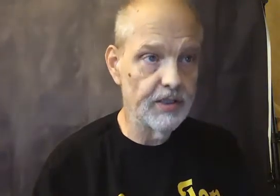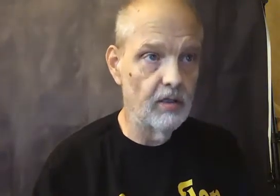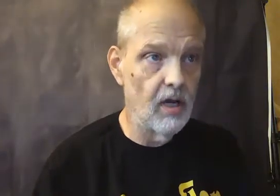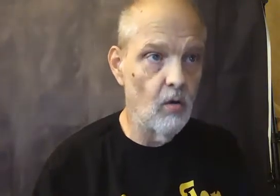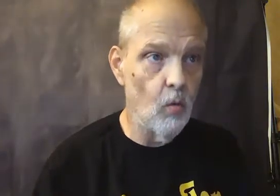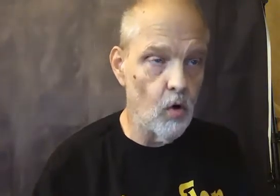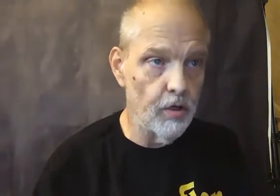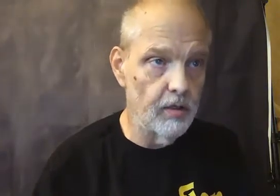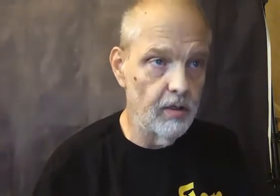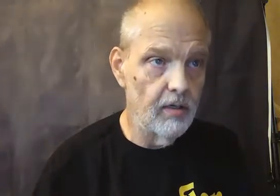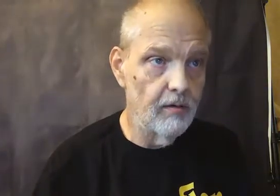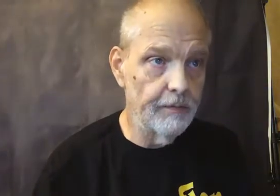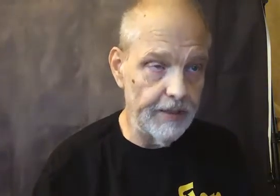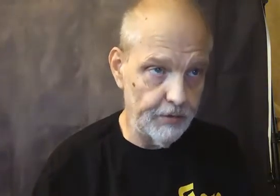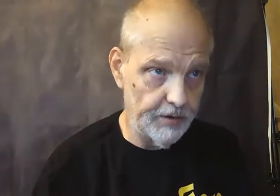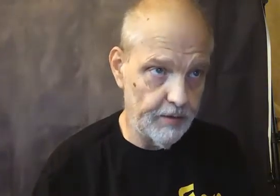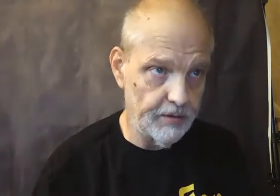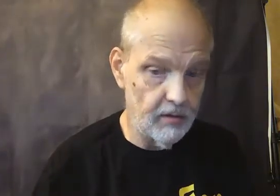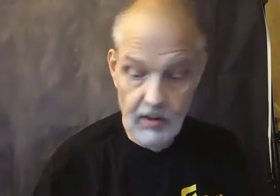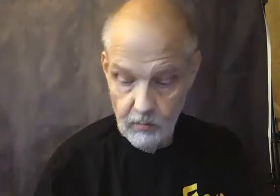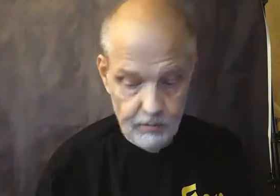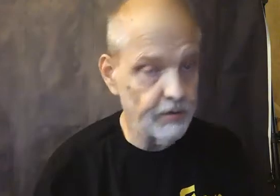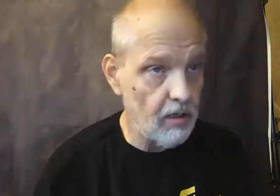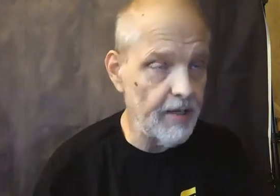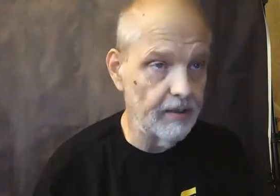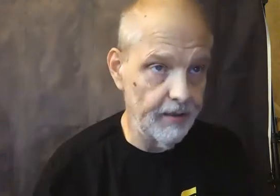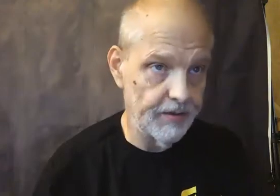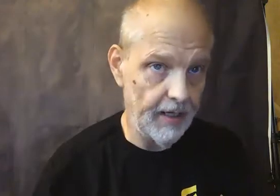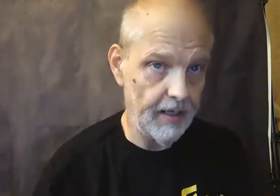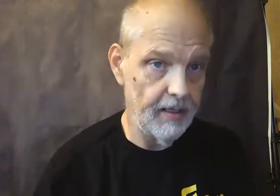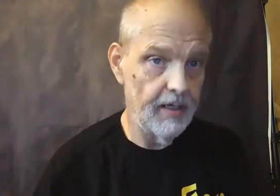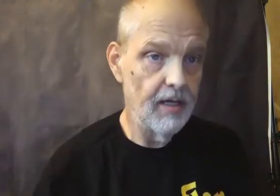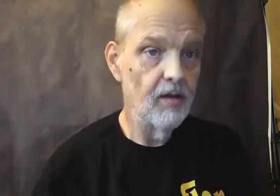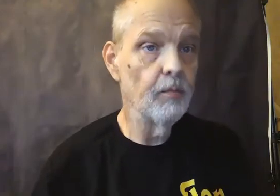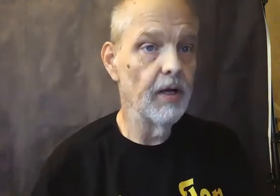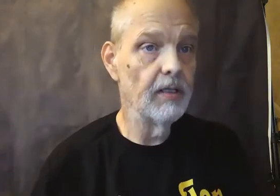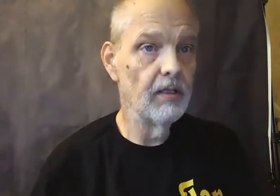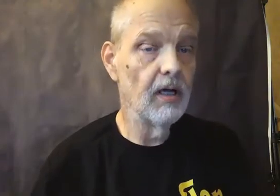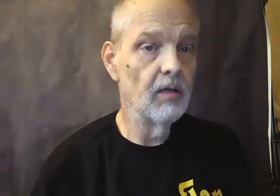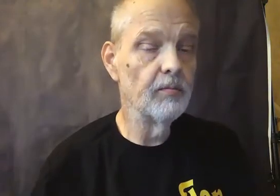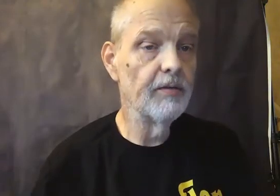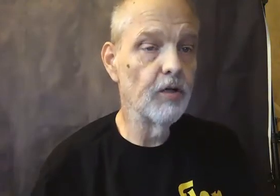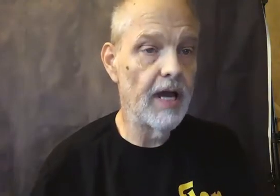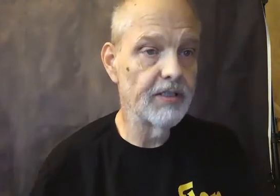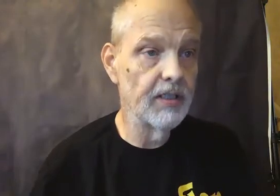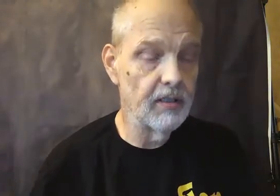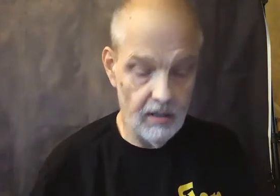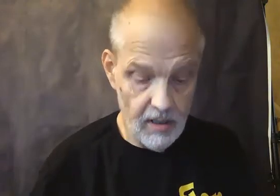question word facial expression, which we'll talk about later today. But if you're asking